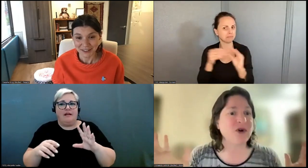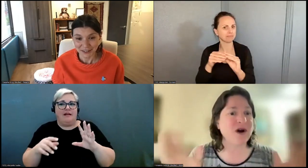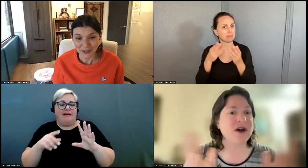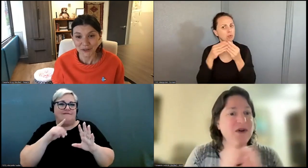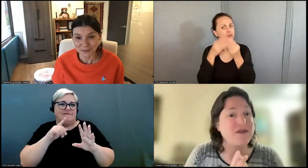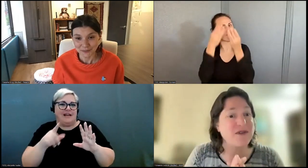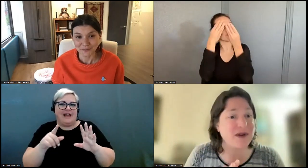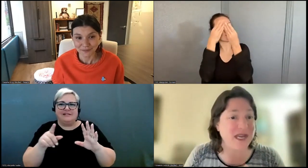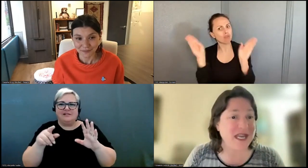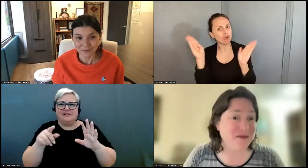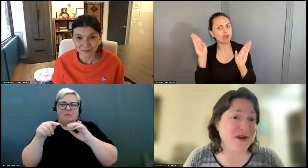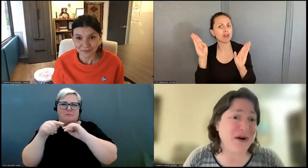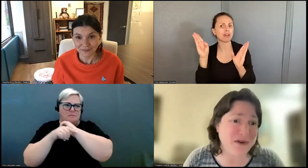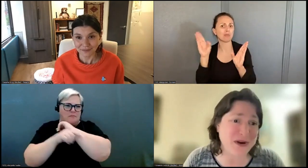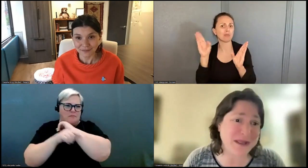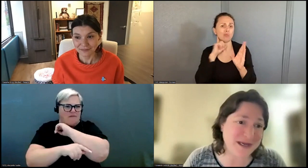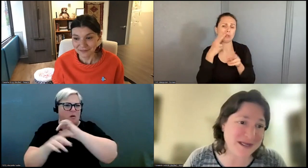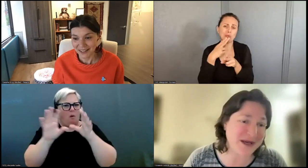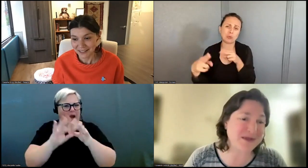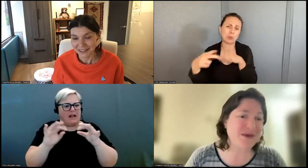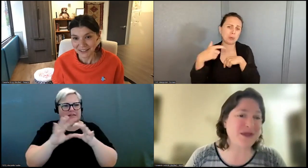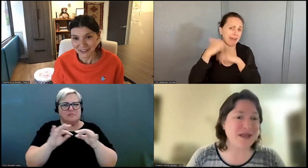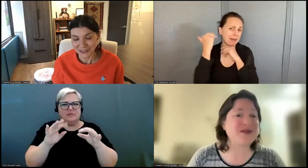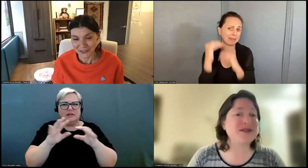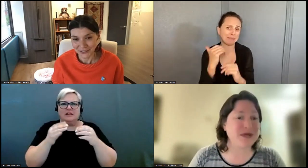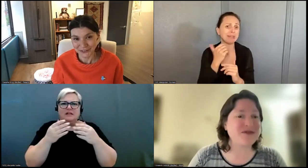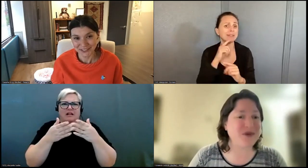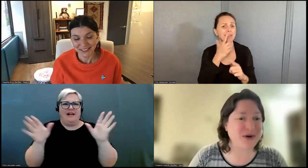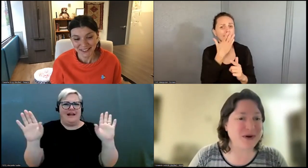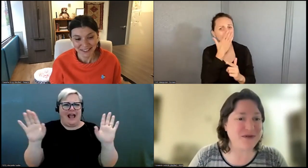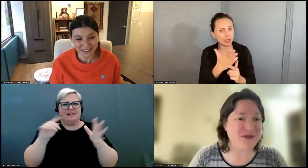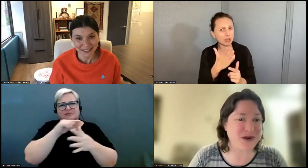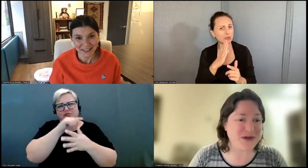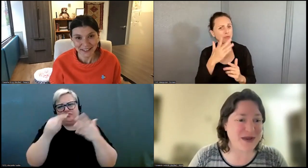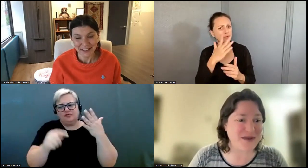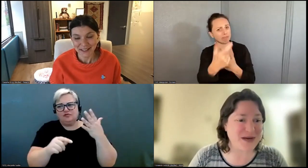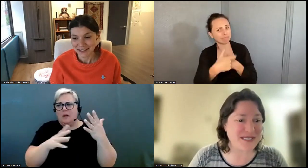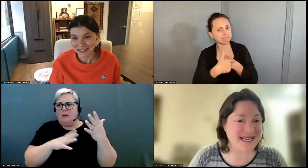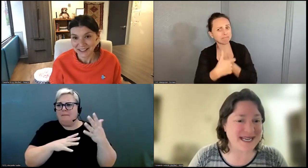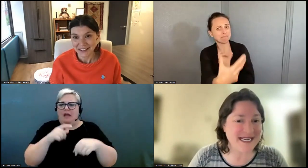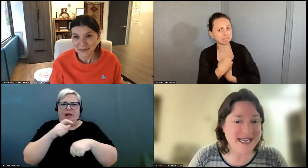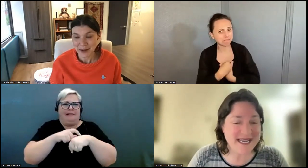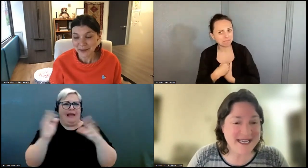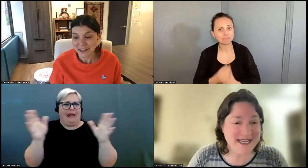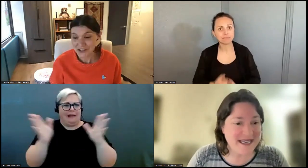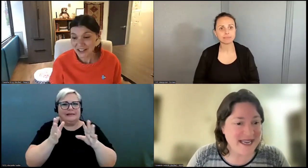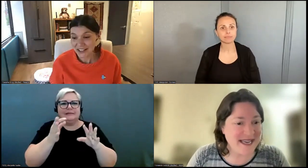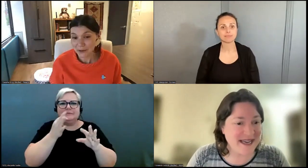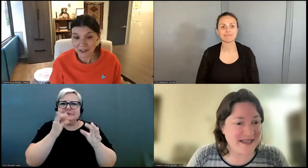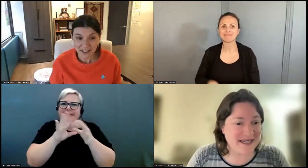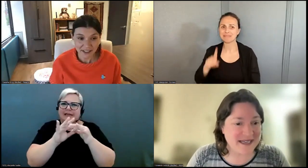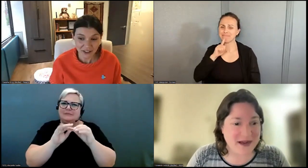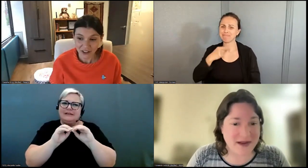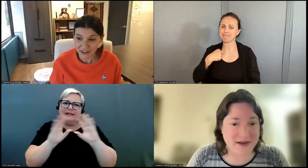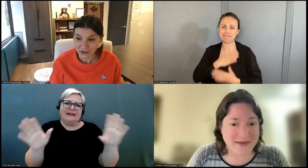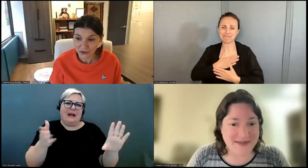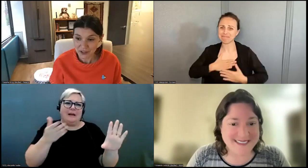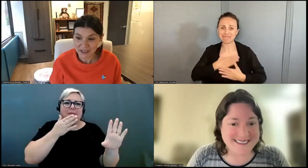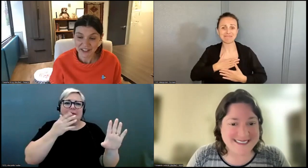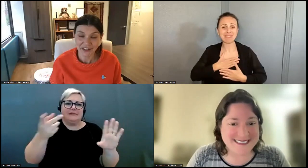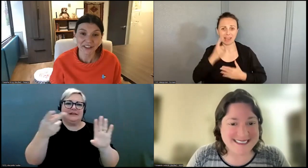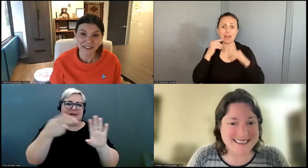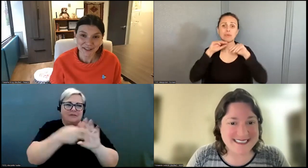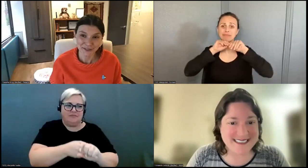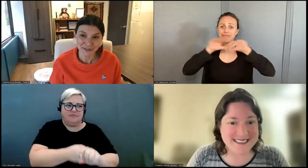give us a broad overview in a very, very limited time. So thank you so much for your time here today. My pleasure, and I will send along